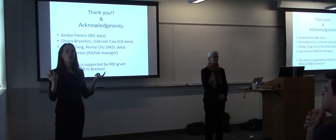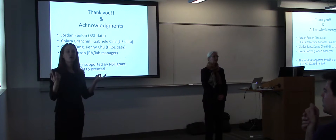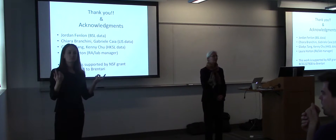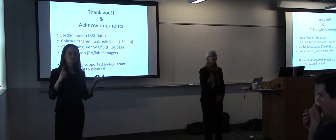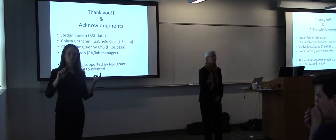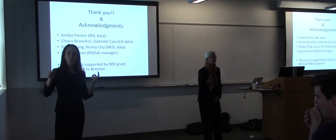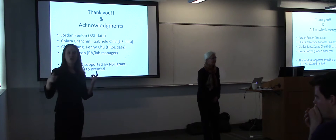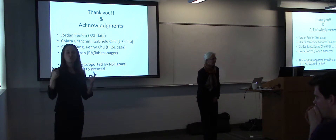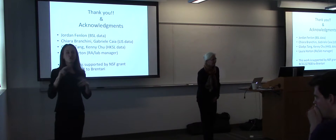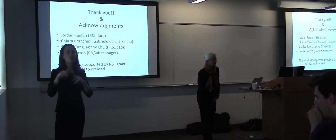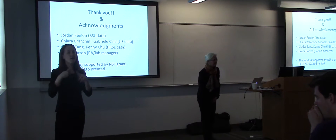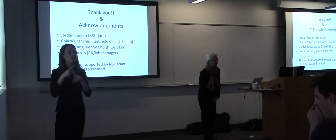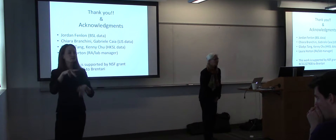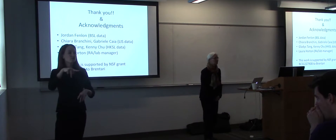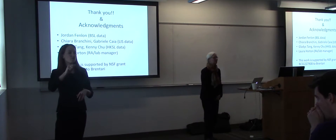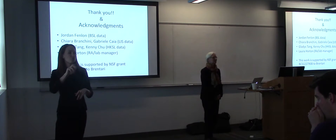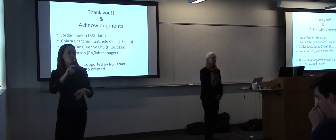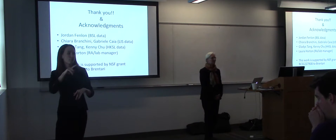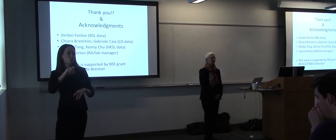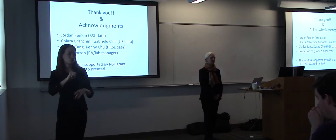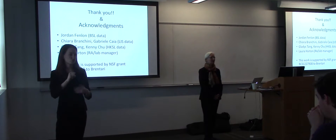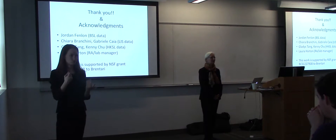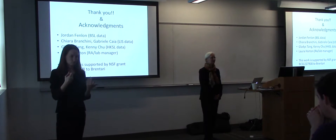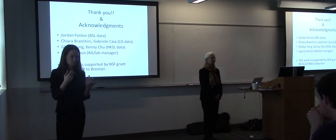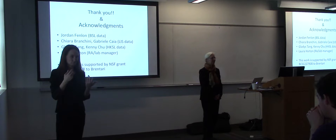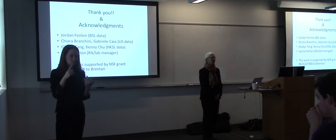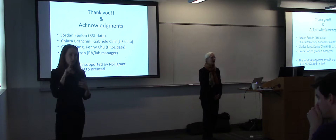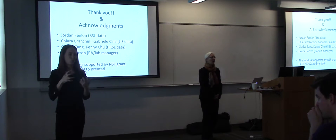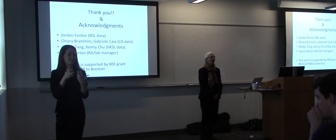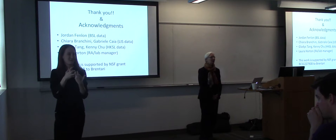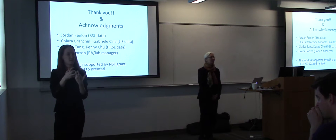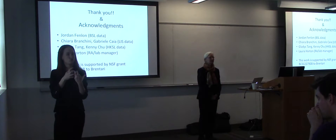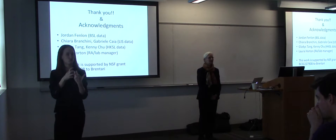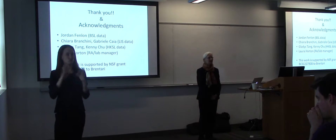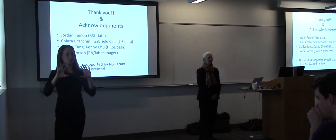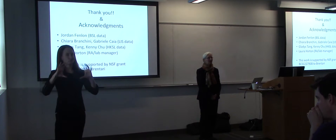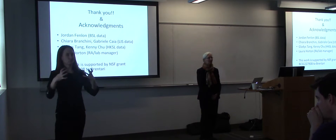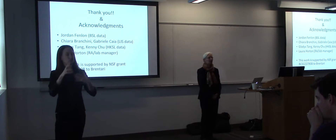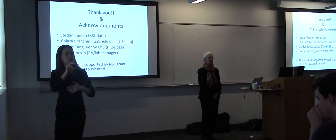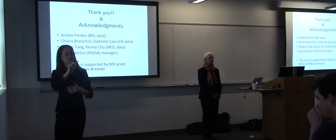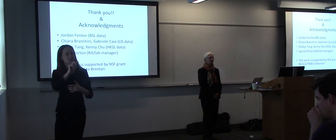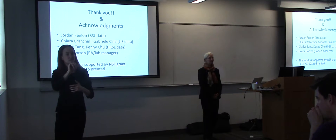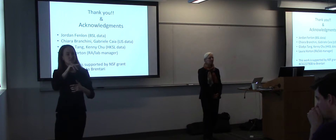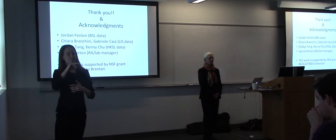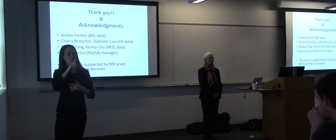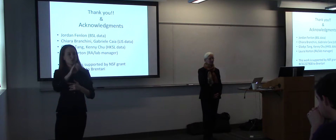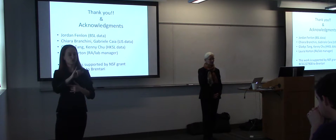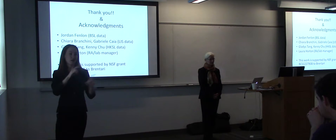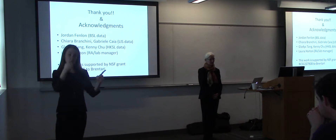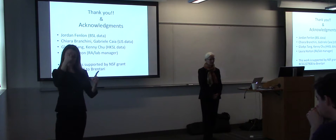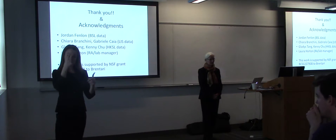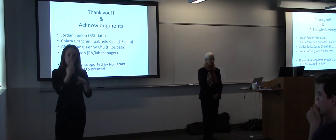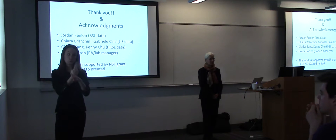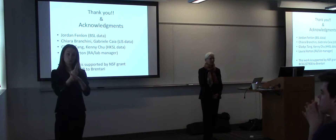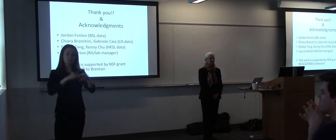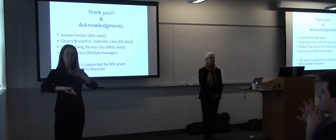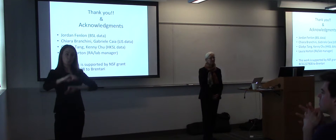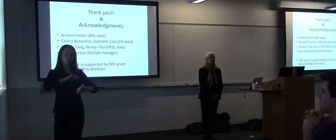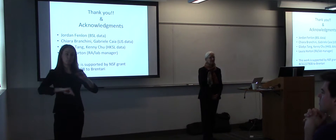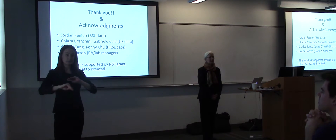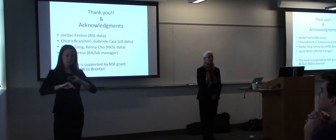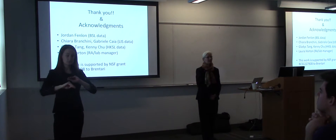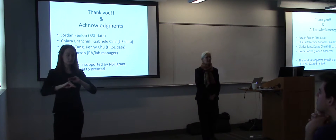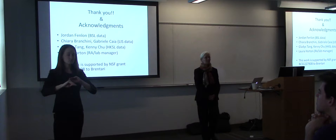What other sorts of parameters would? We're going to typology. Yeah. I was thinking the use of movement. That